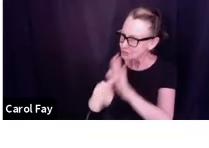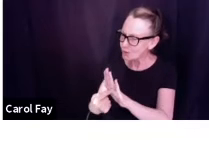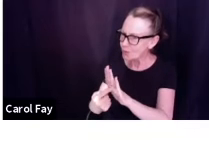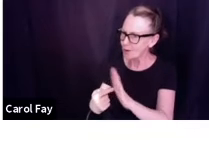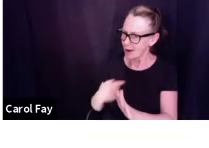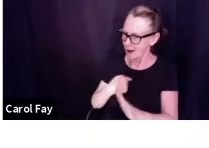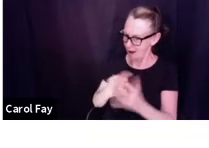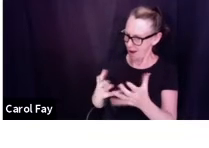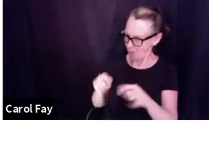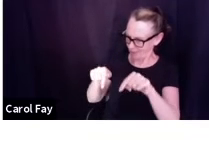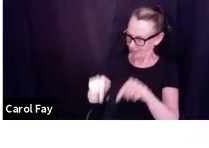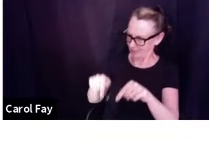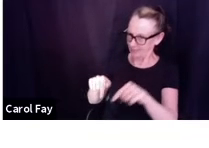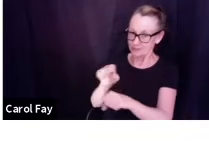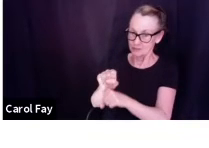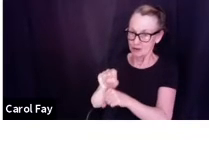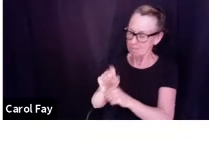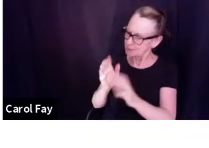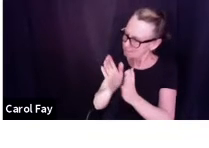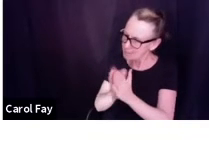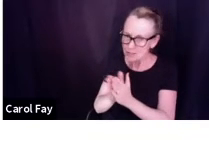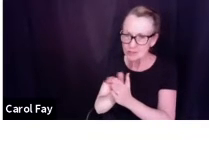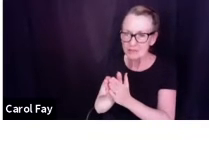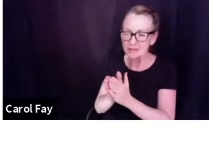you want that job and you're passionate about it,